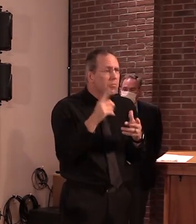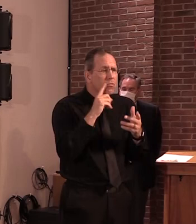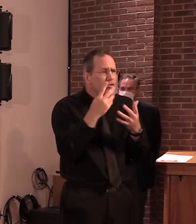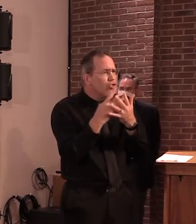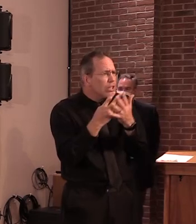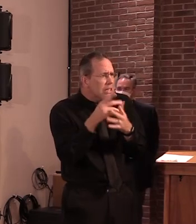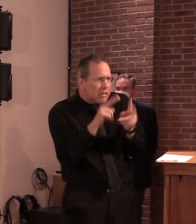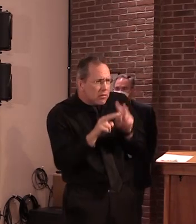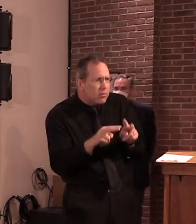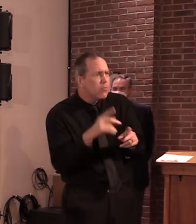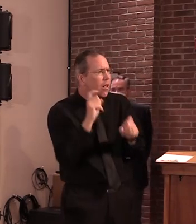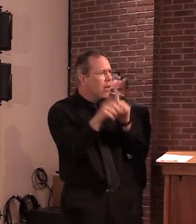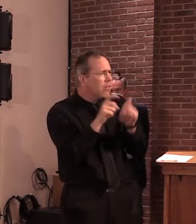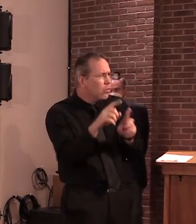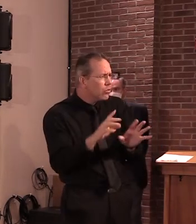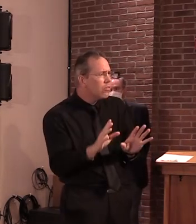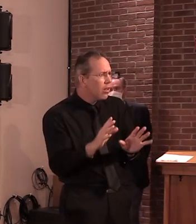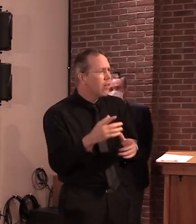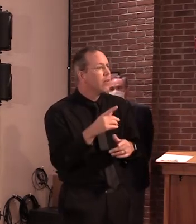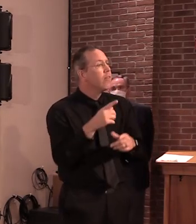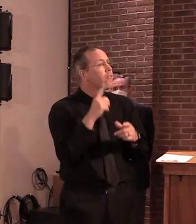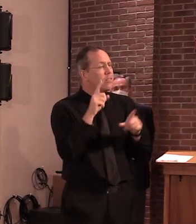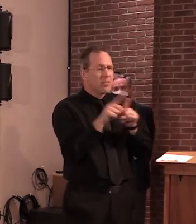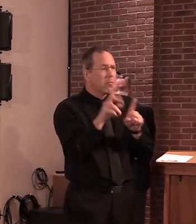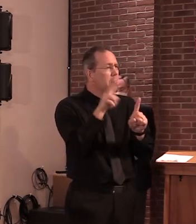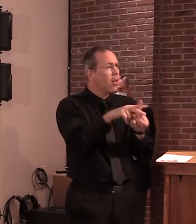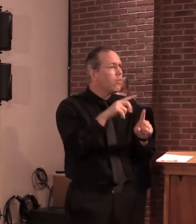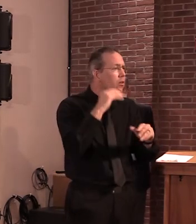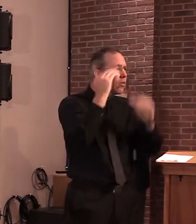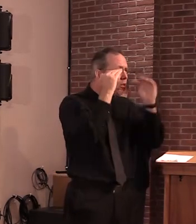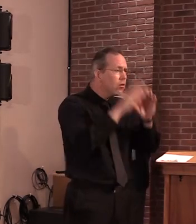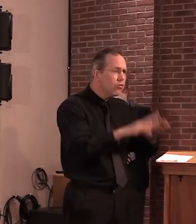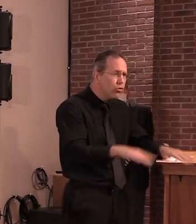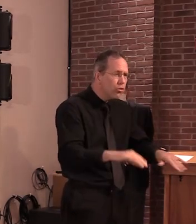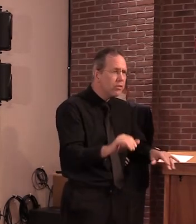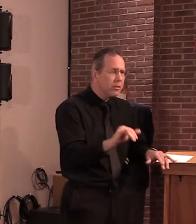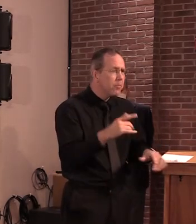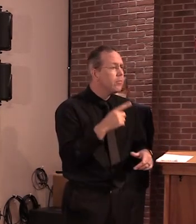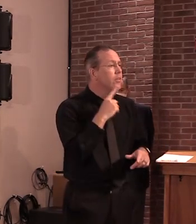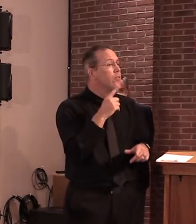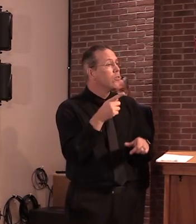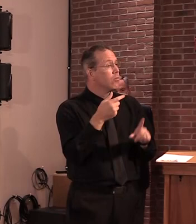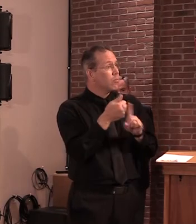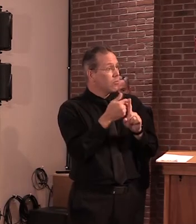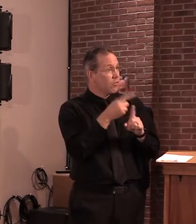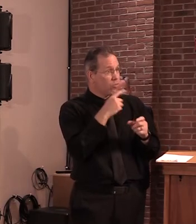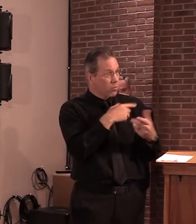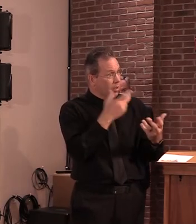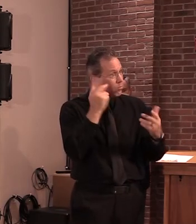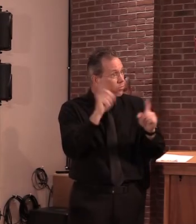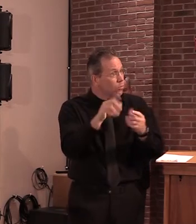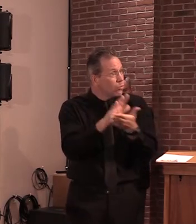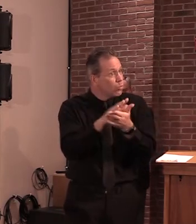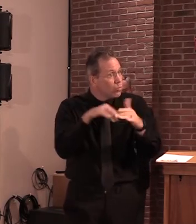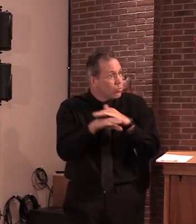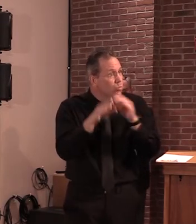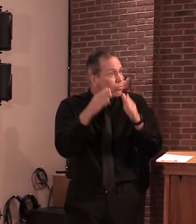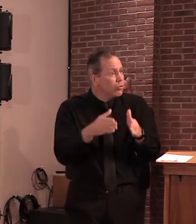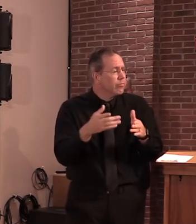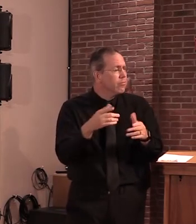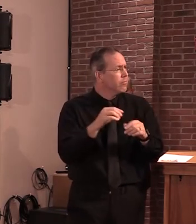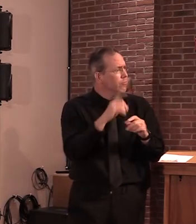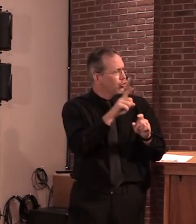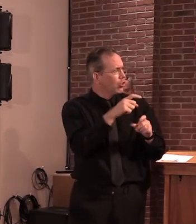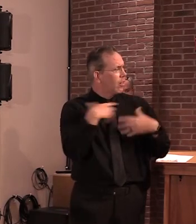the children should be relatively healthy who are in the setting. Second of all, within the walls